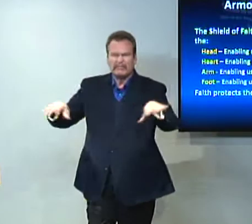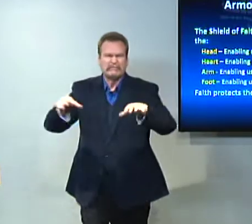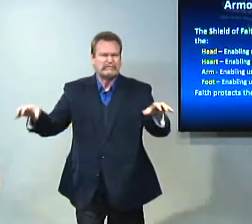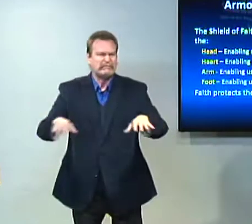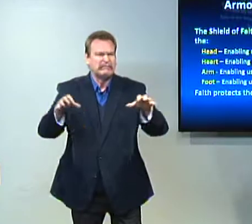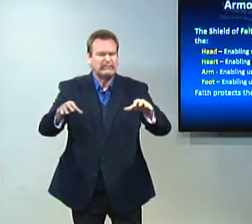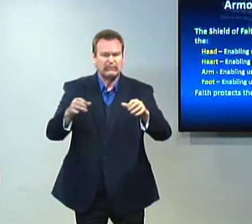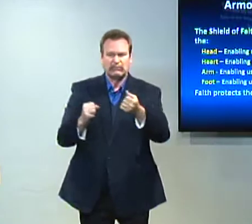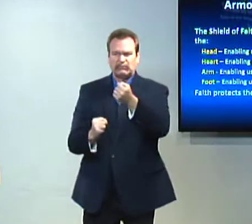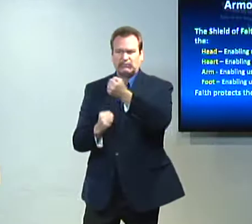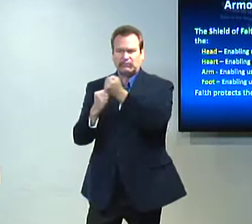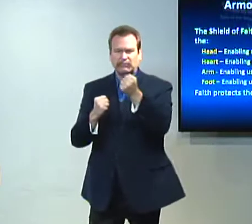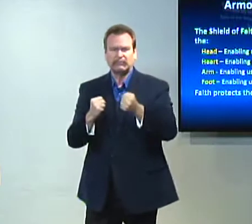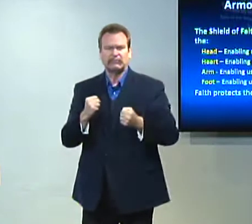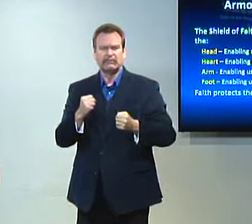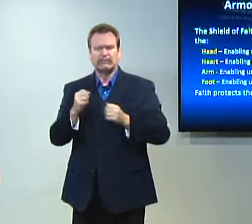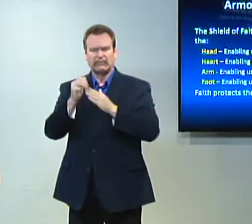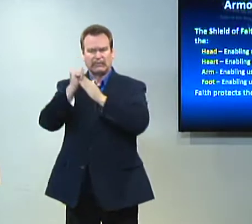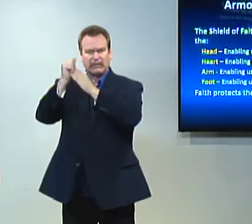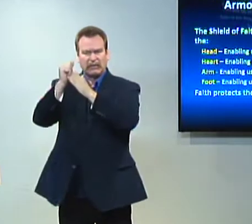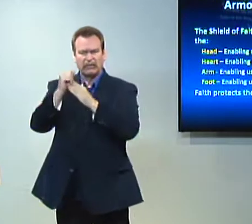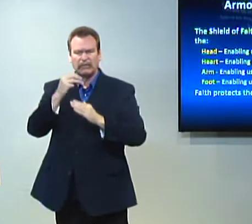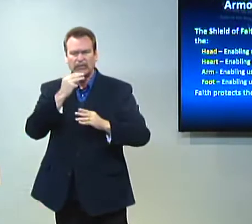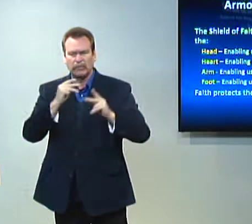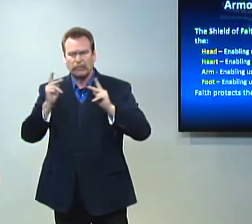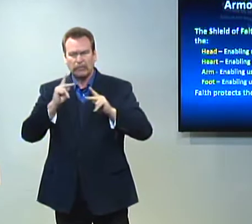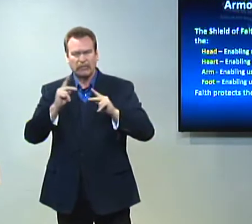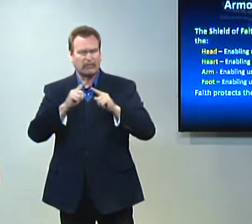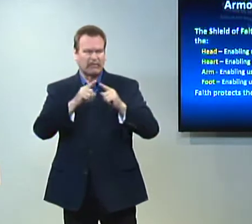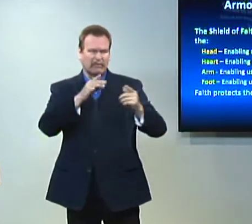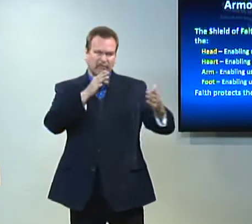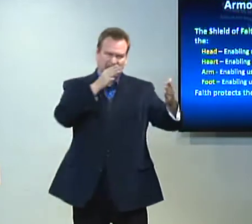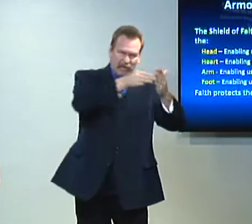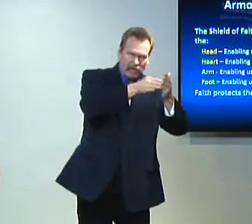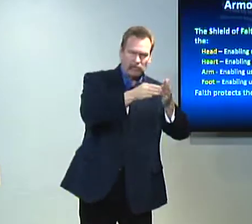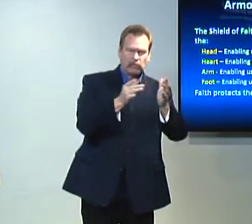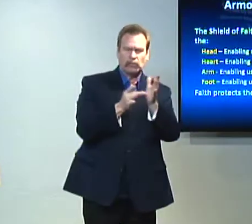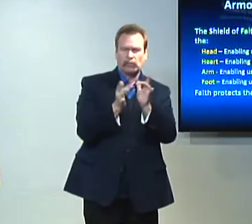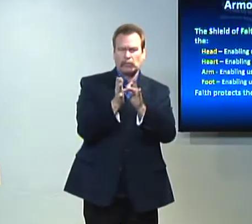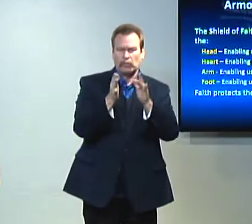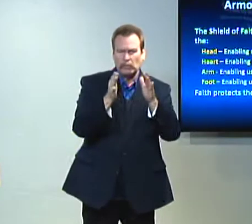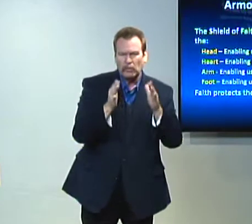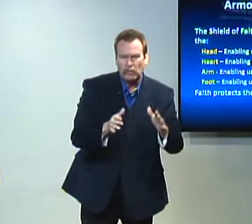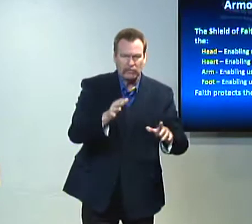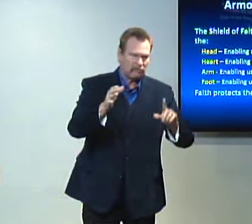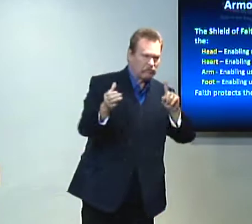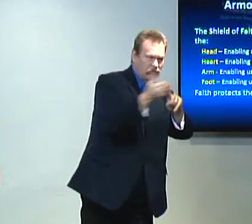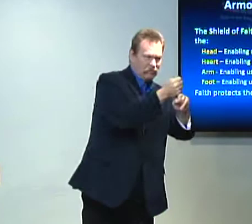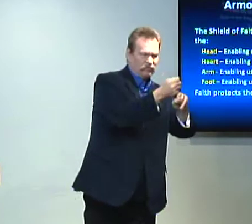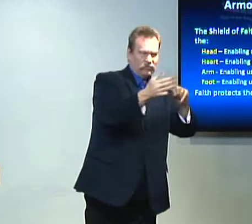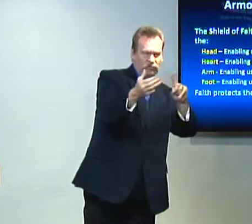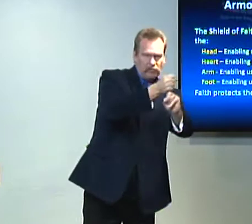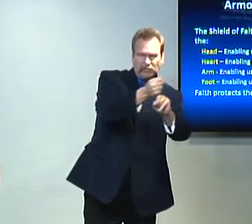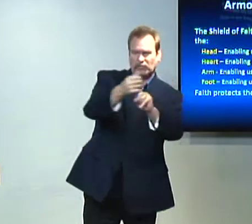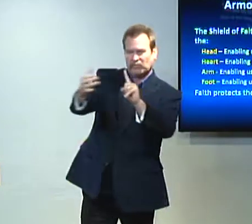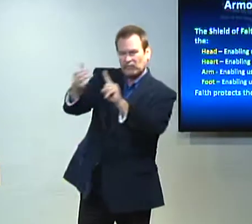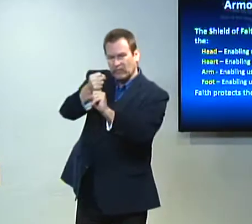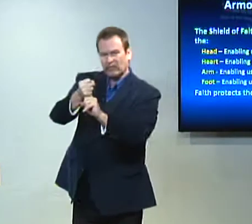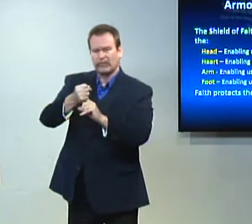He had been involved in the same kind of persecutions that he was now being persecuted against. He had persecuted Christ. He had